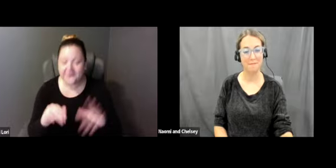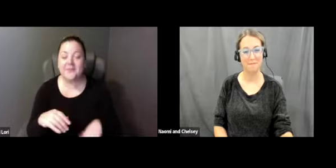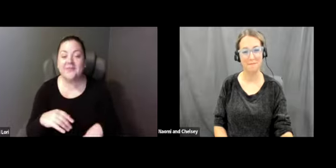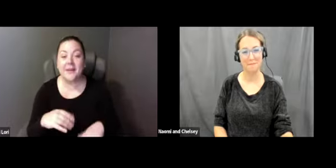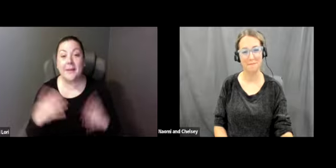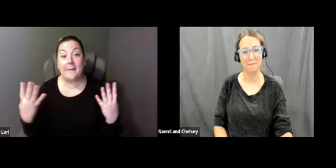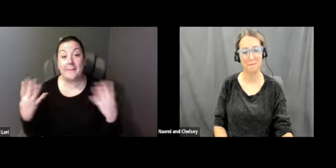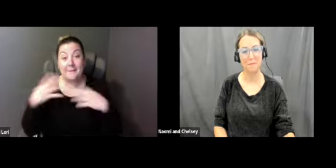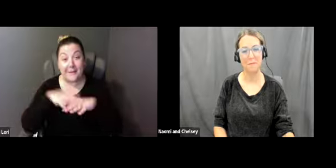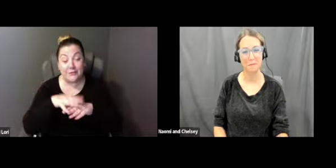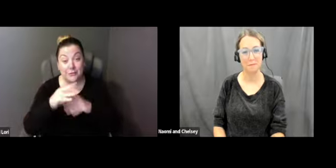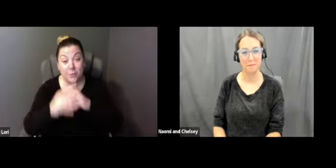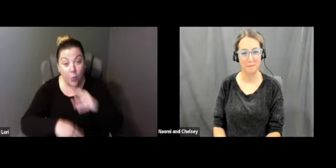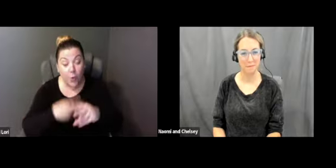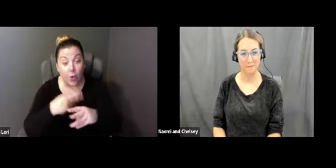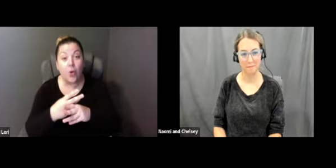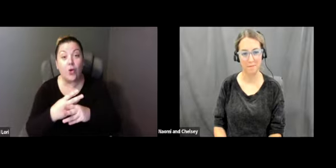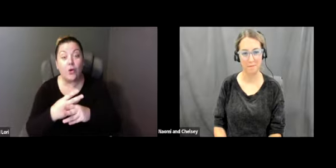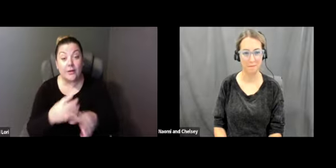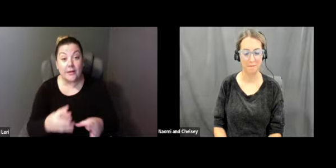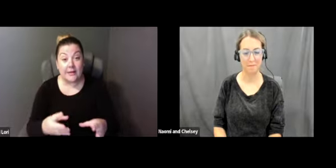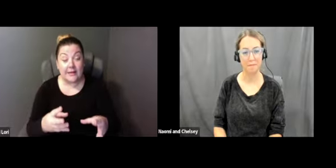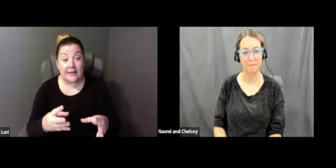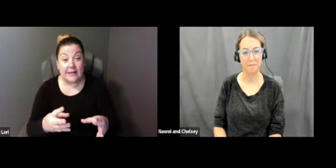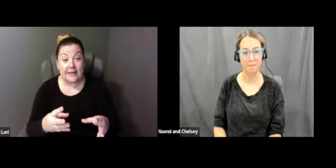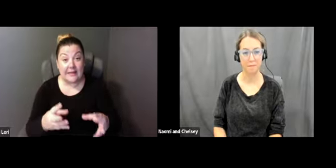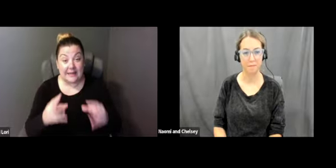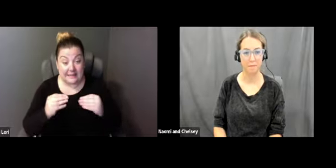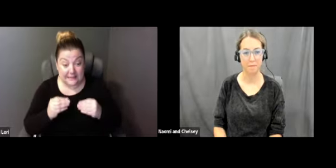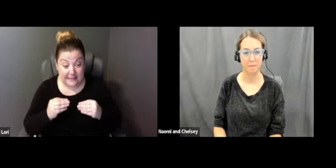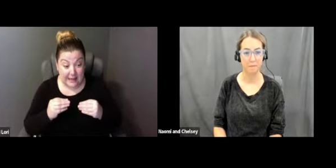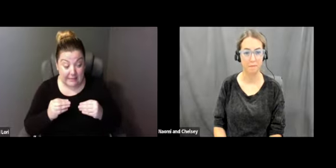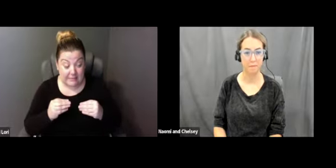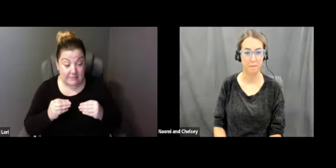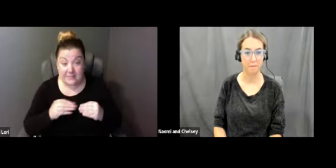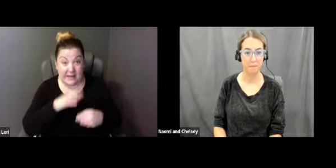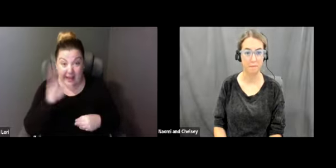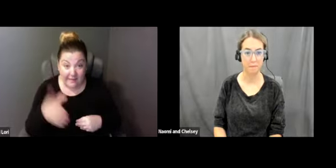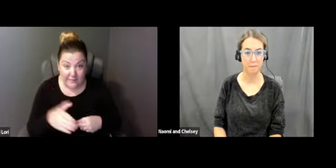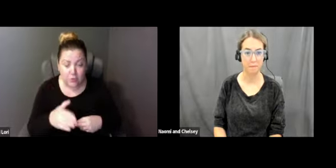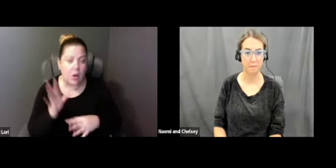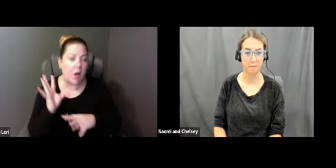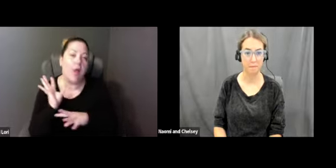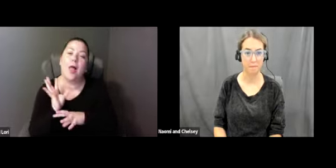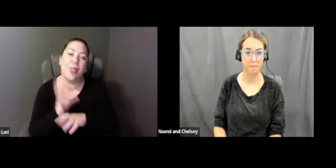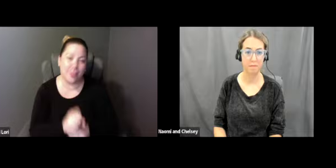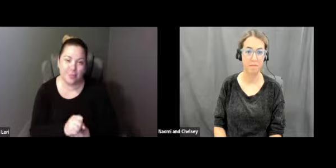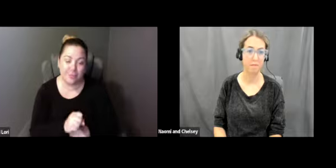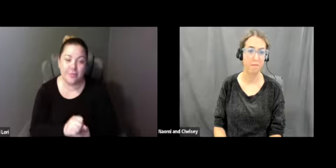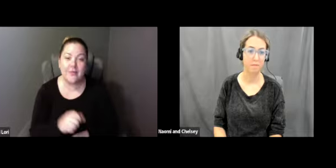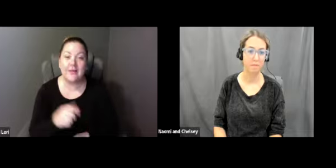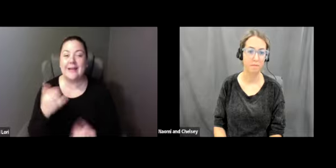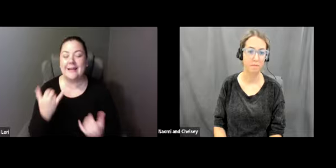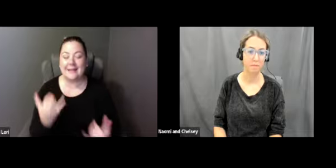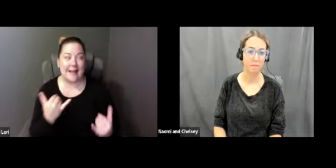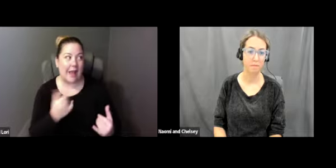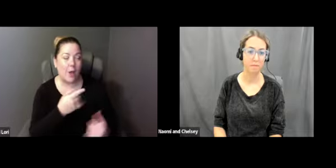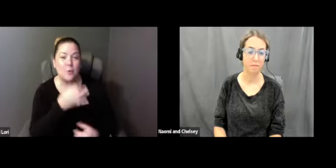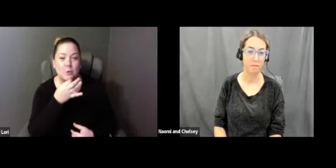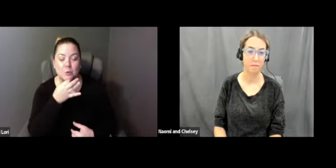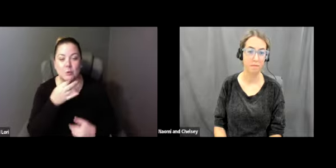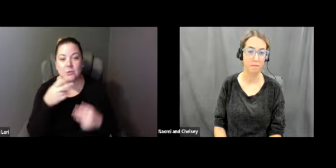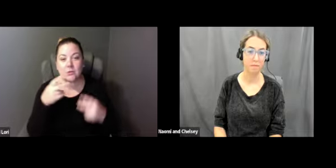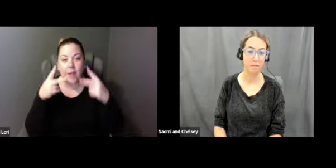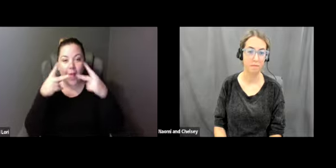mainstream society, you absolutely get used to that rejection, and that now with Halloween coming, it's always this reminder